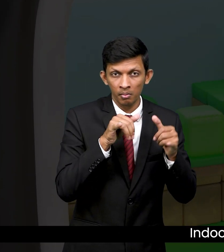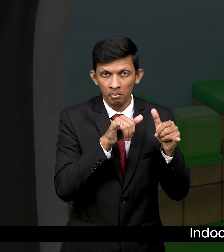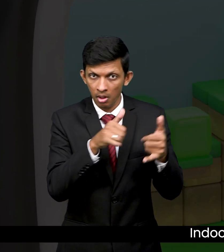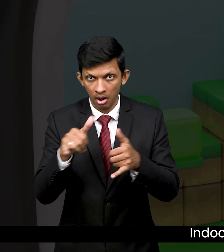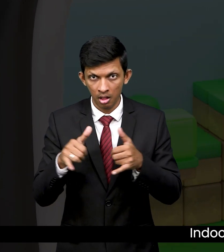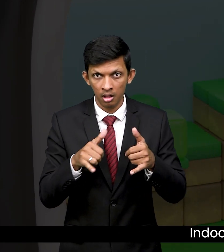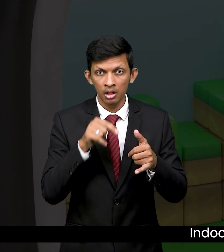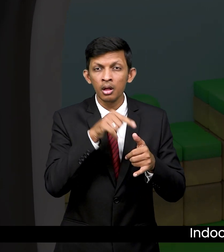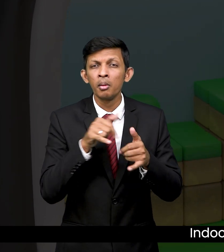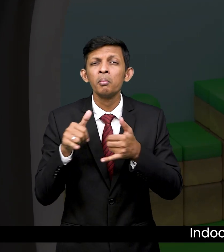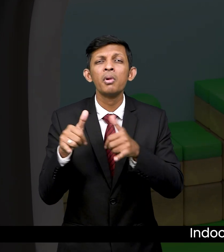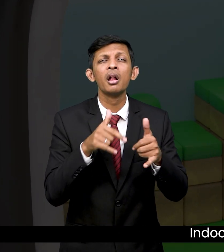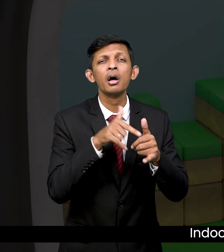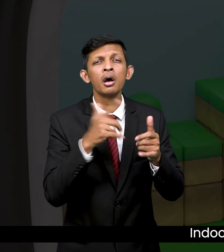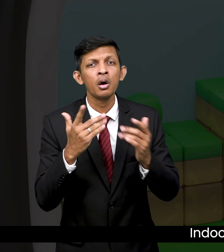Indoor games.